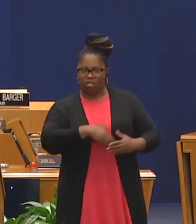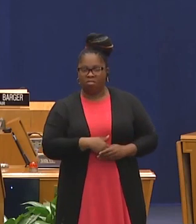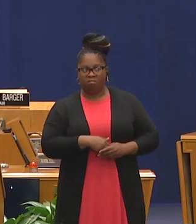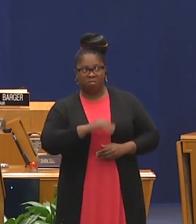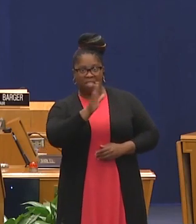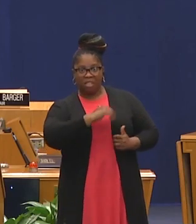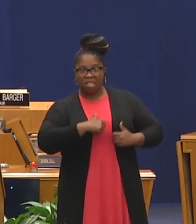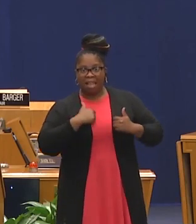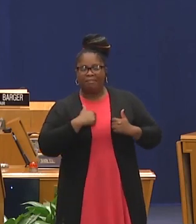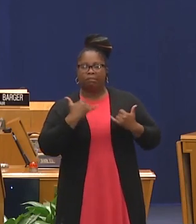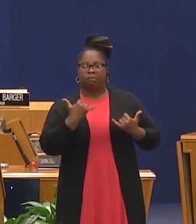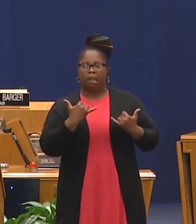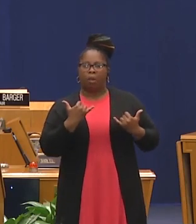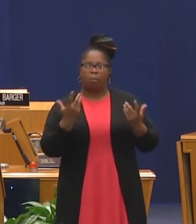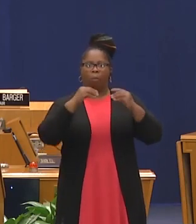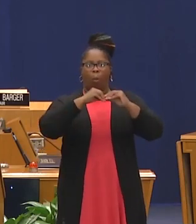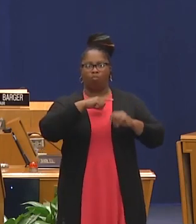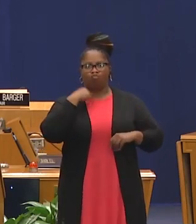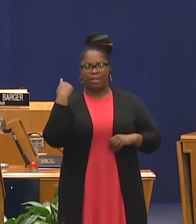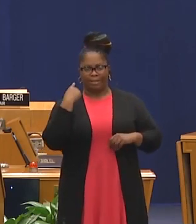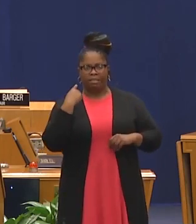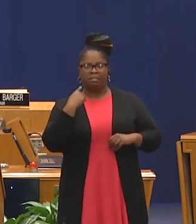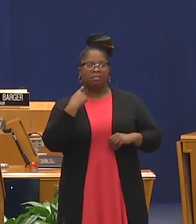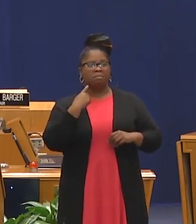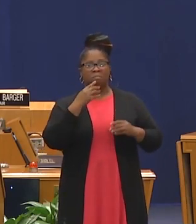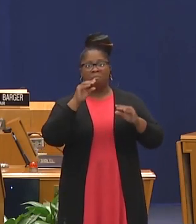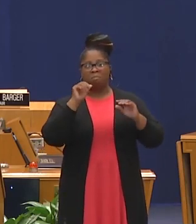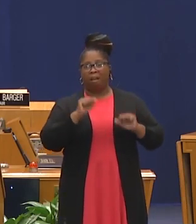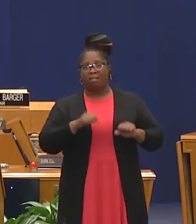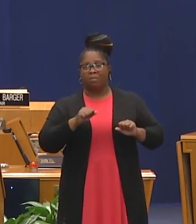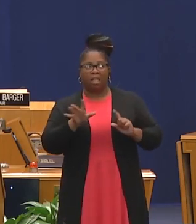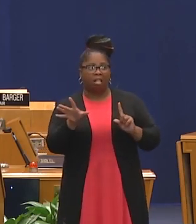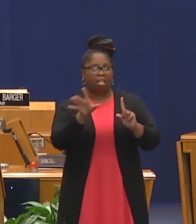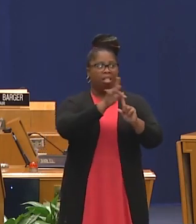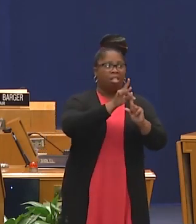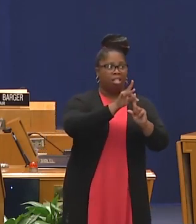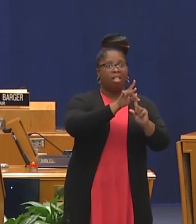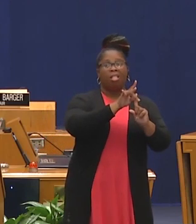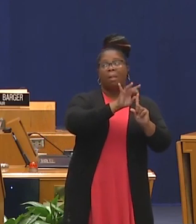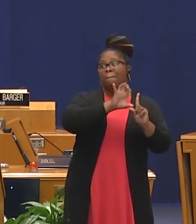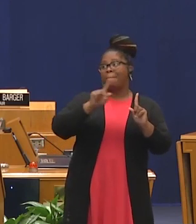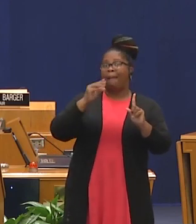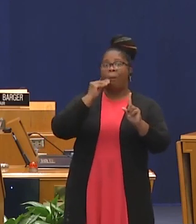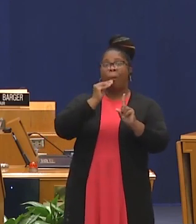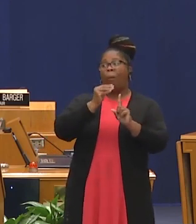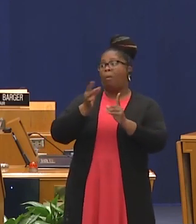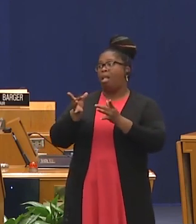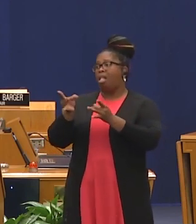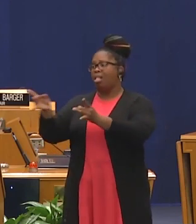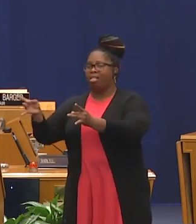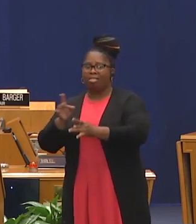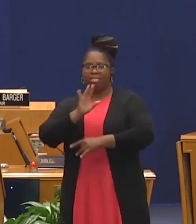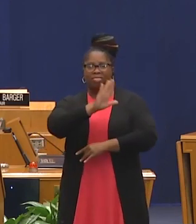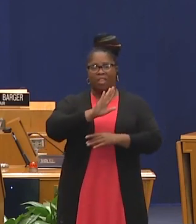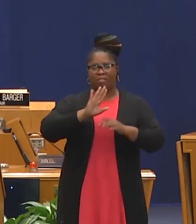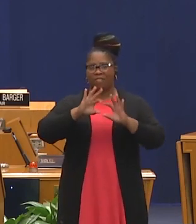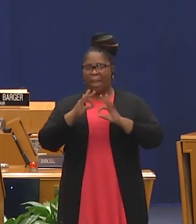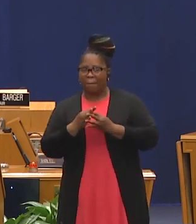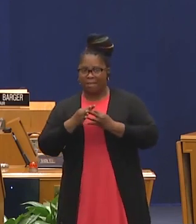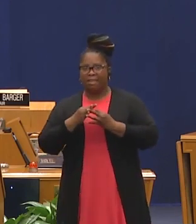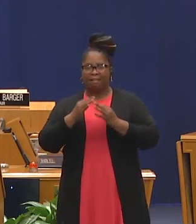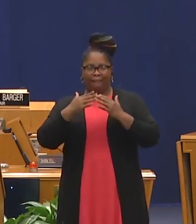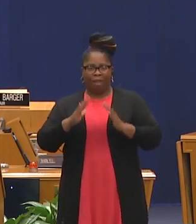added stress of potentially exposing their family members to the virus when they go home after a long day. Today, I'm